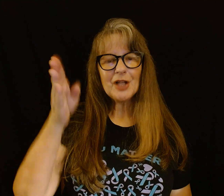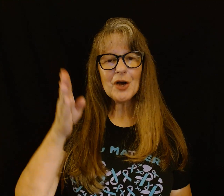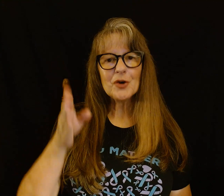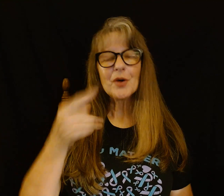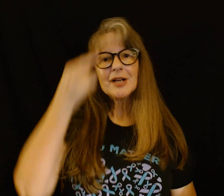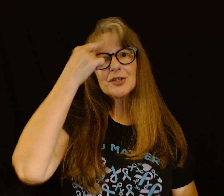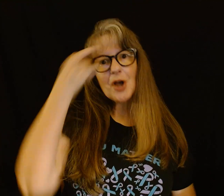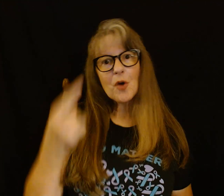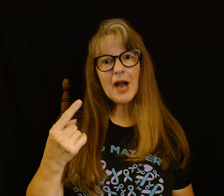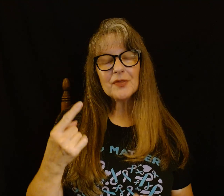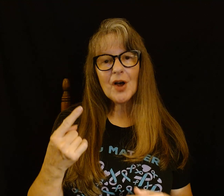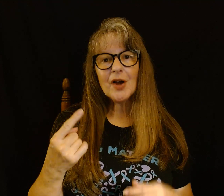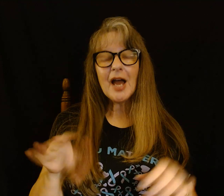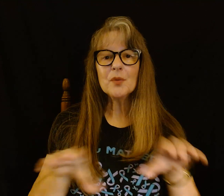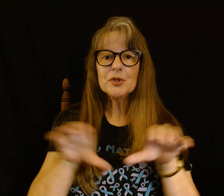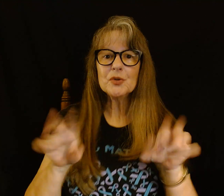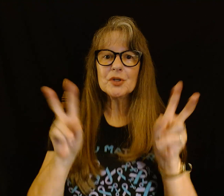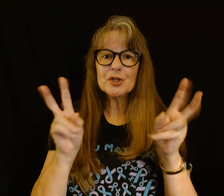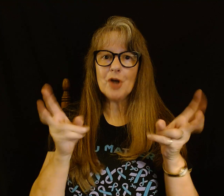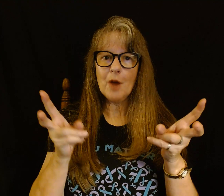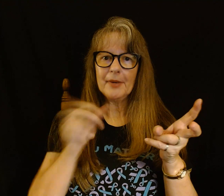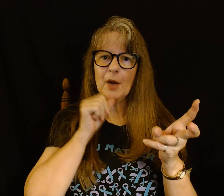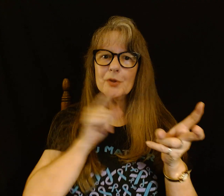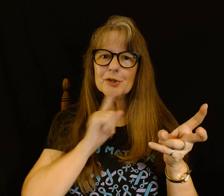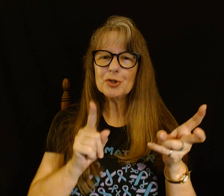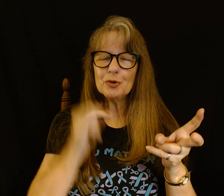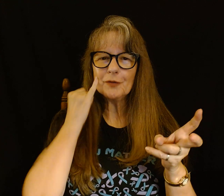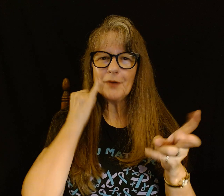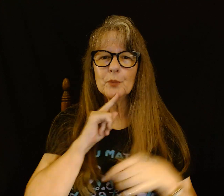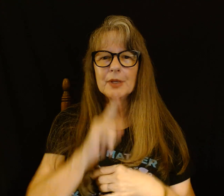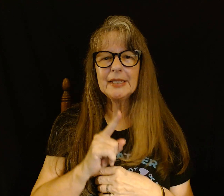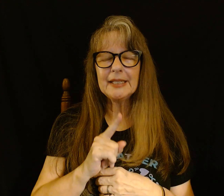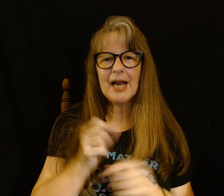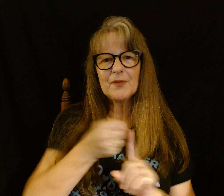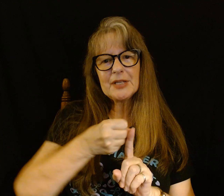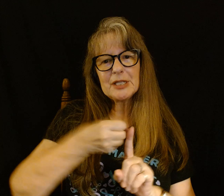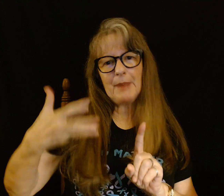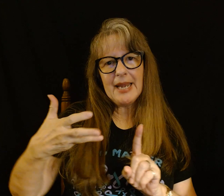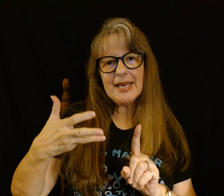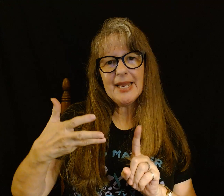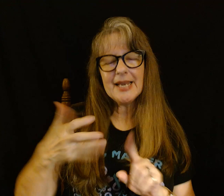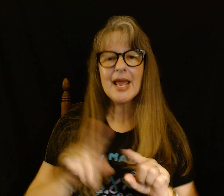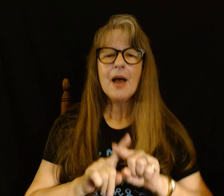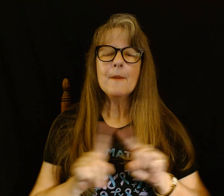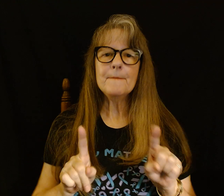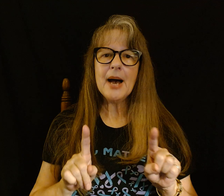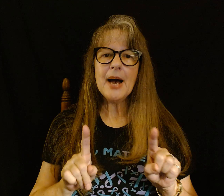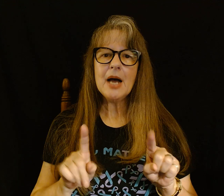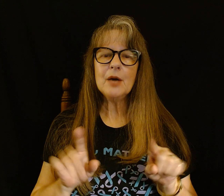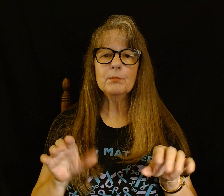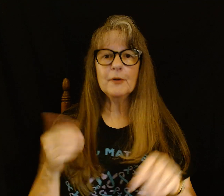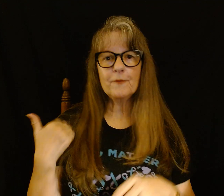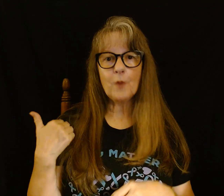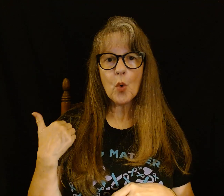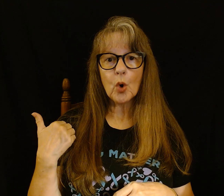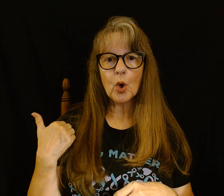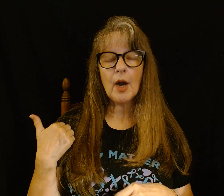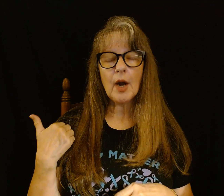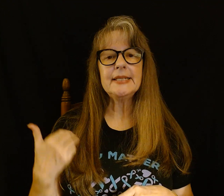Hello. So I thought I would do this topic. I wasn't sure if I really kind of expanded it, but before